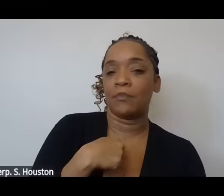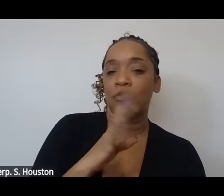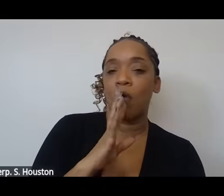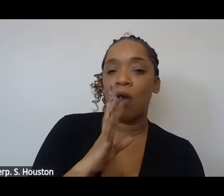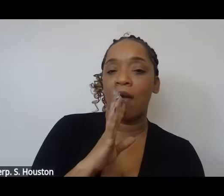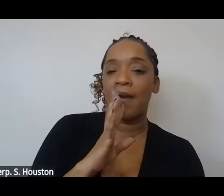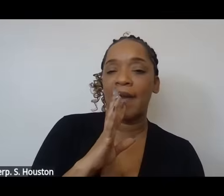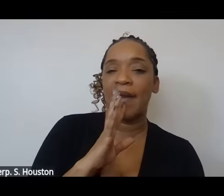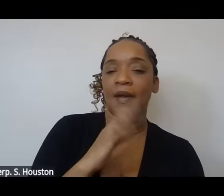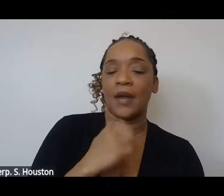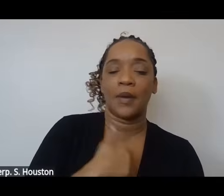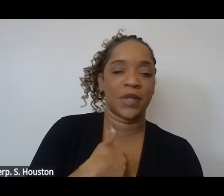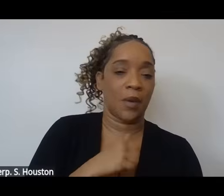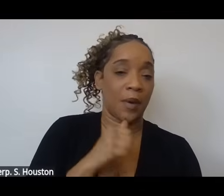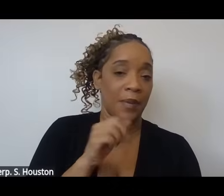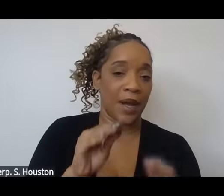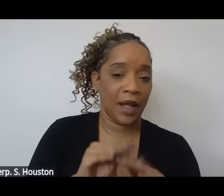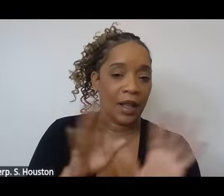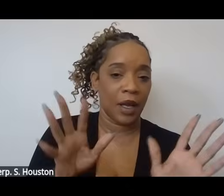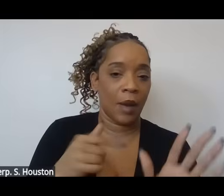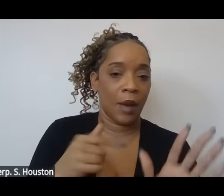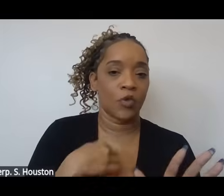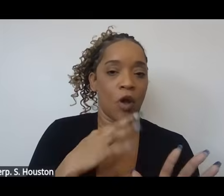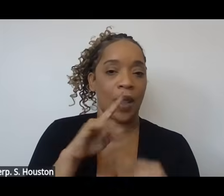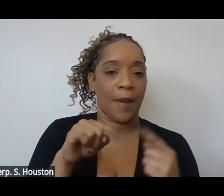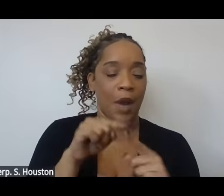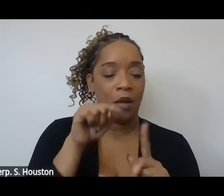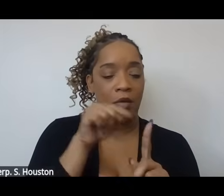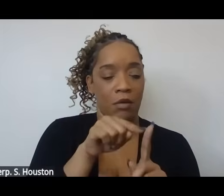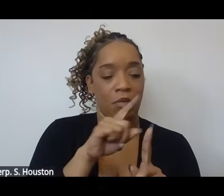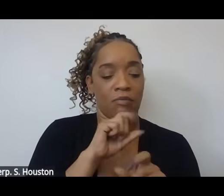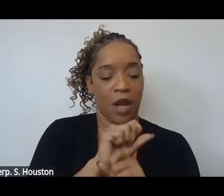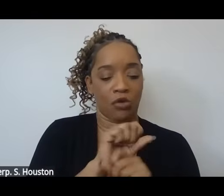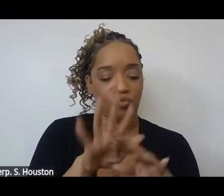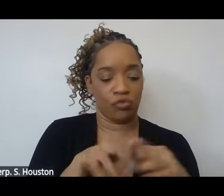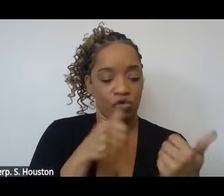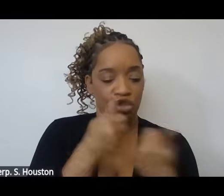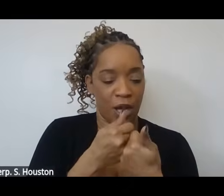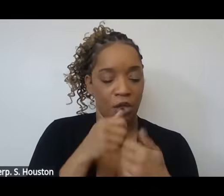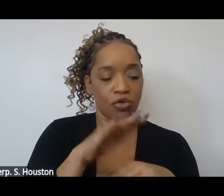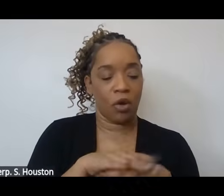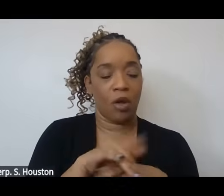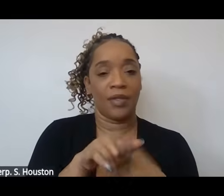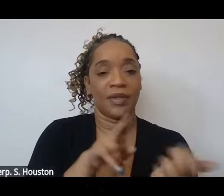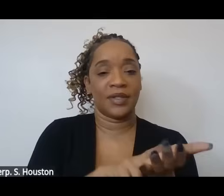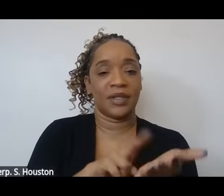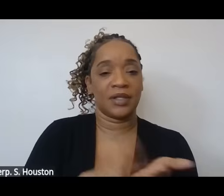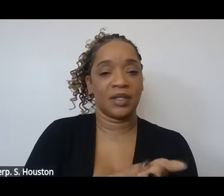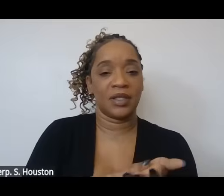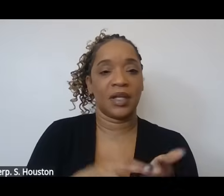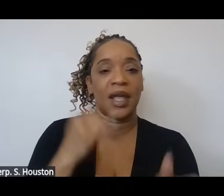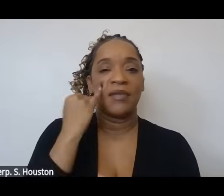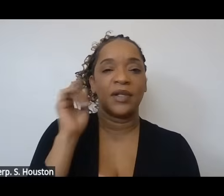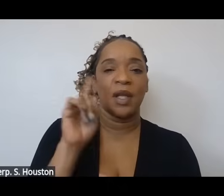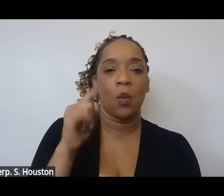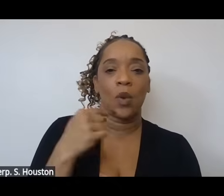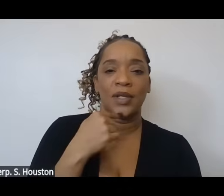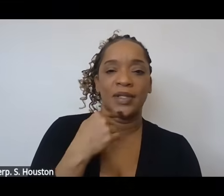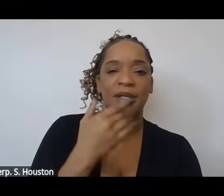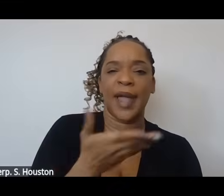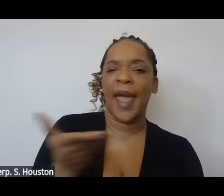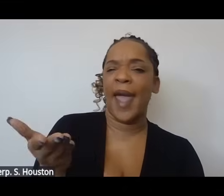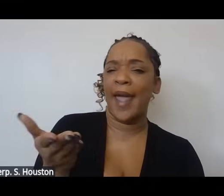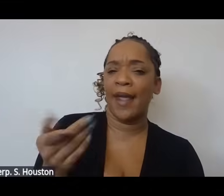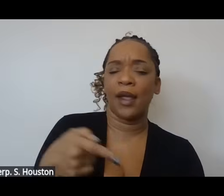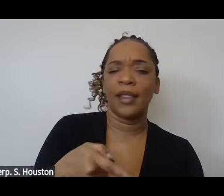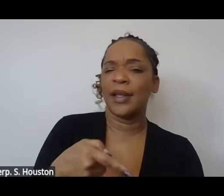say, challenging actual signatures on if someone were to bring forward a challenge that said, hey, look, these signatures don't match from